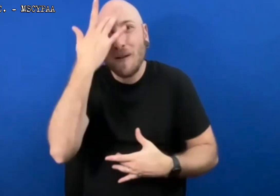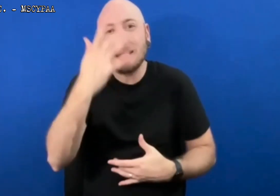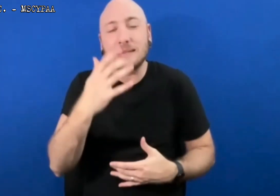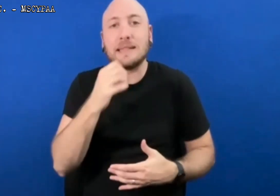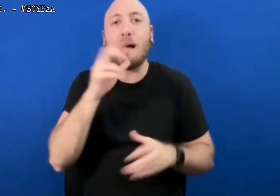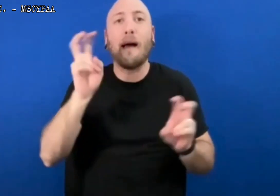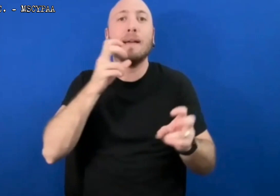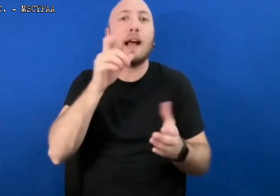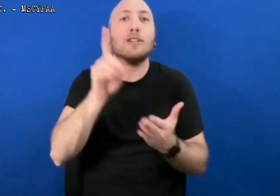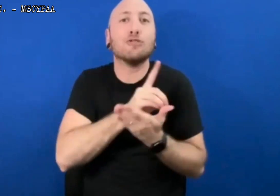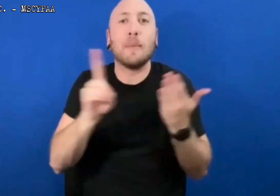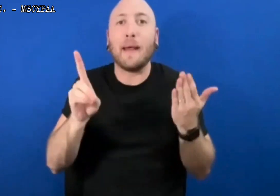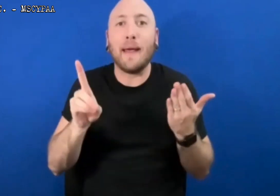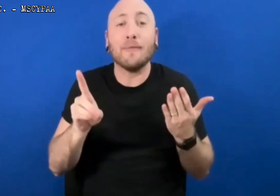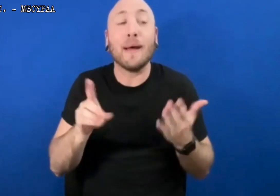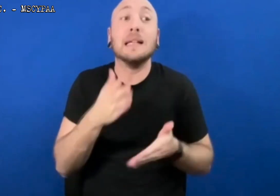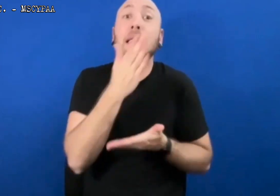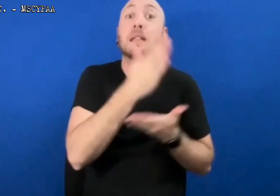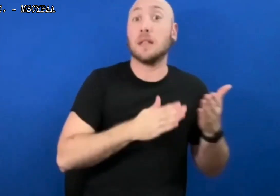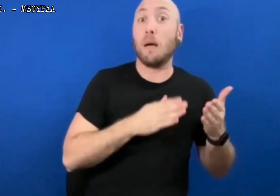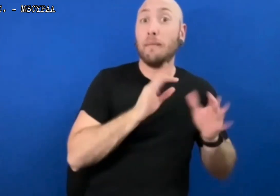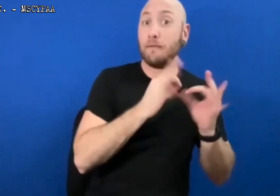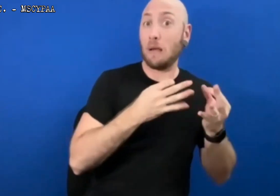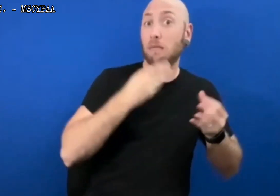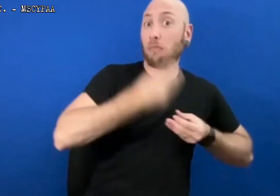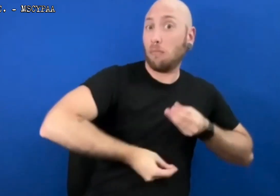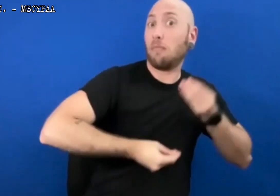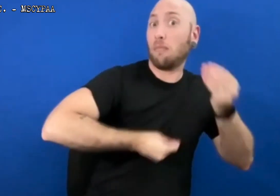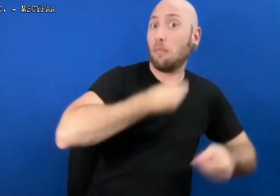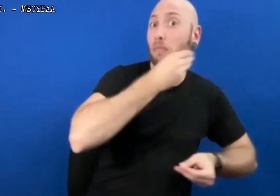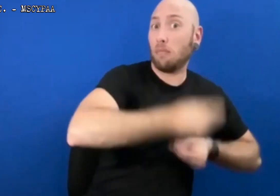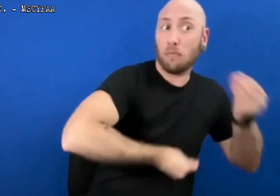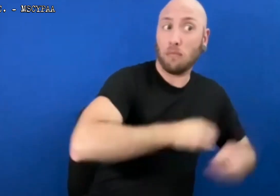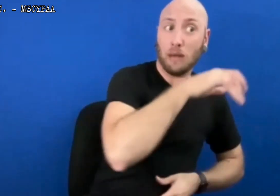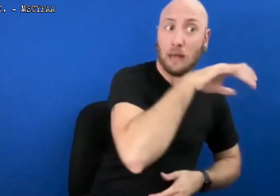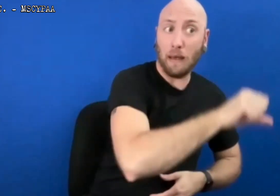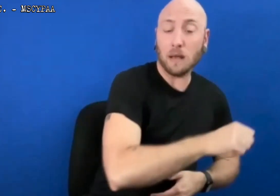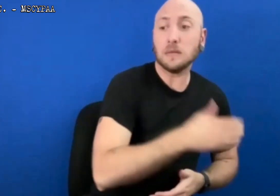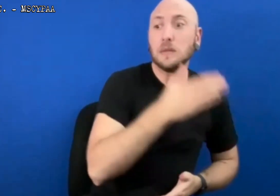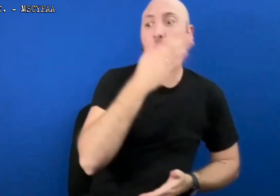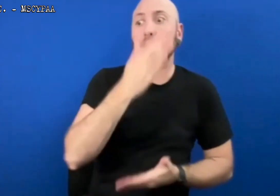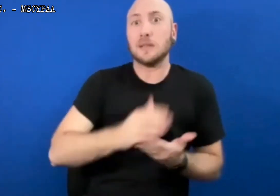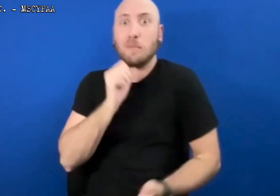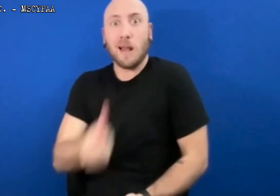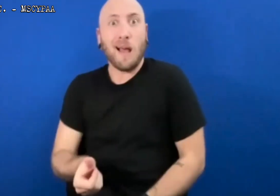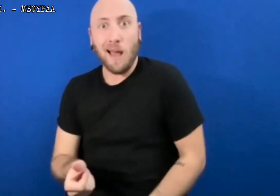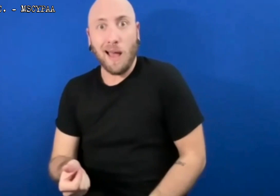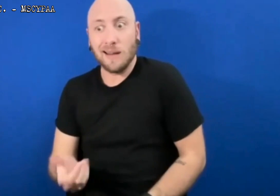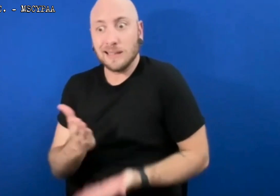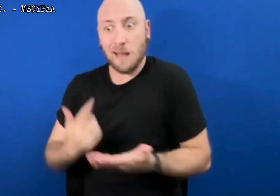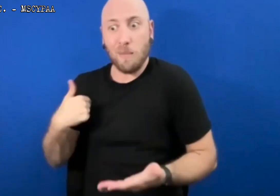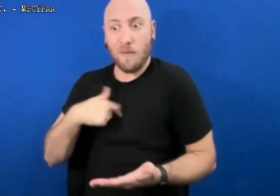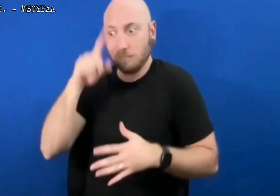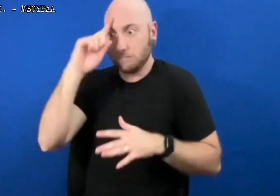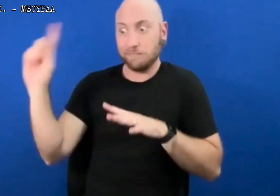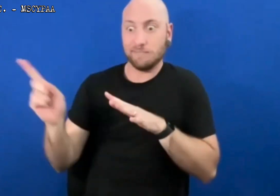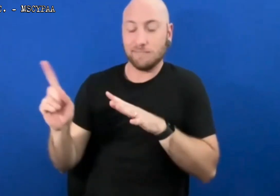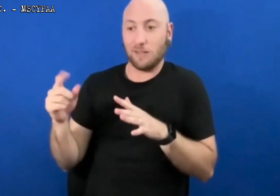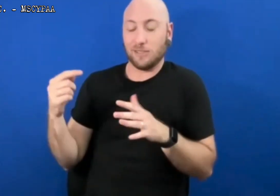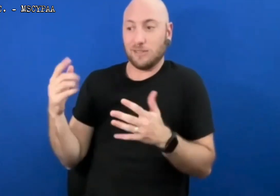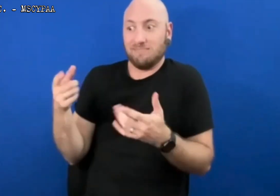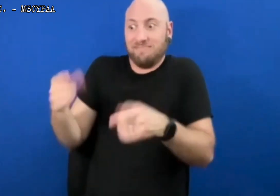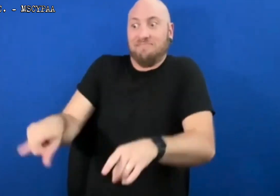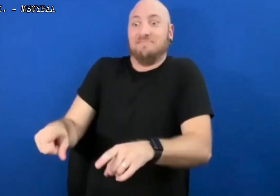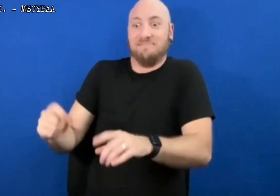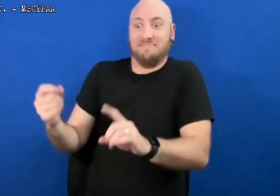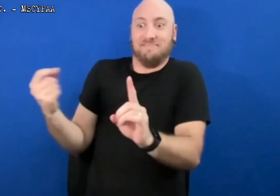It sometimes it runs in families and sometimes it doesn't. I definitely think there's a little bit of a family history, but I'm definitely like one of the